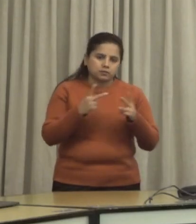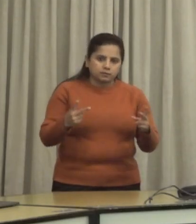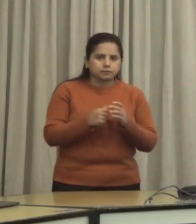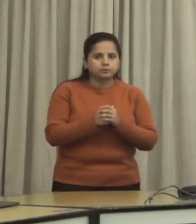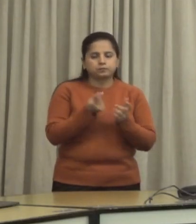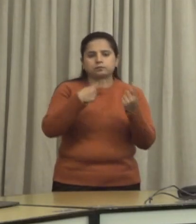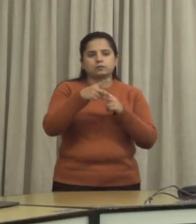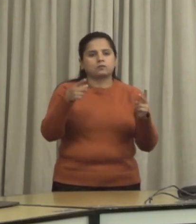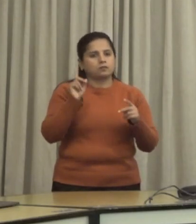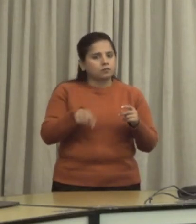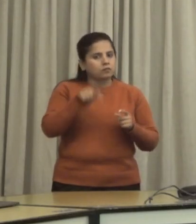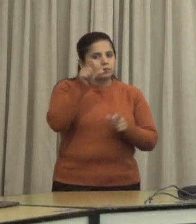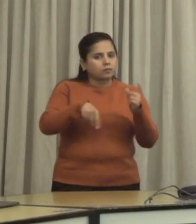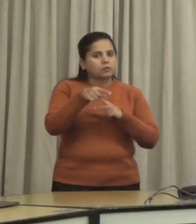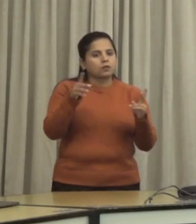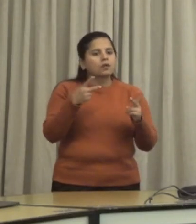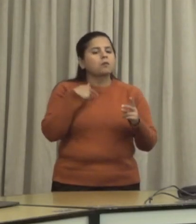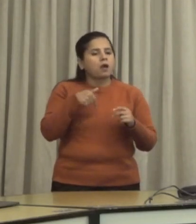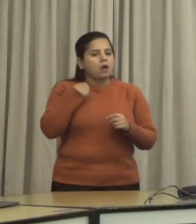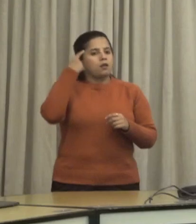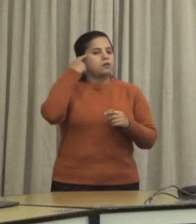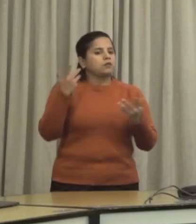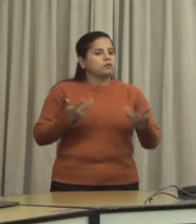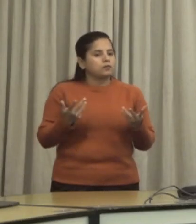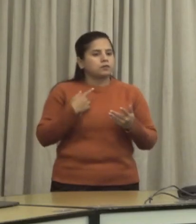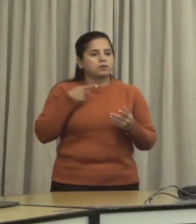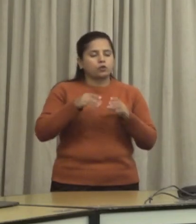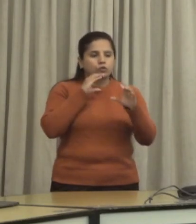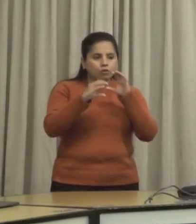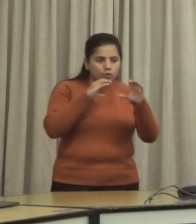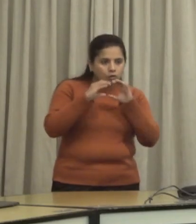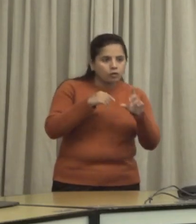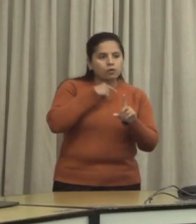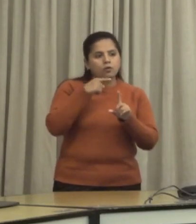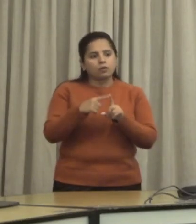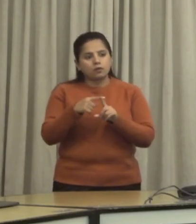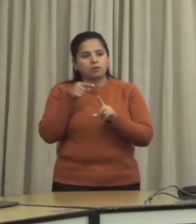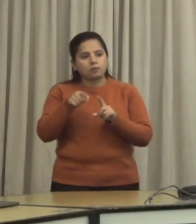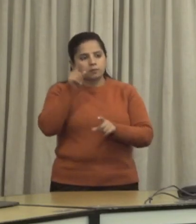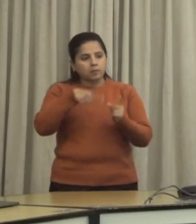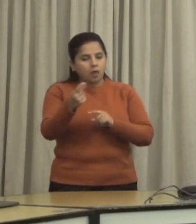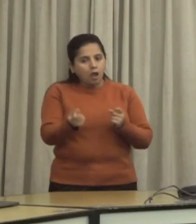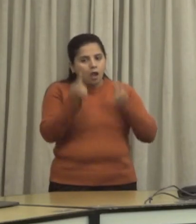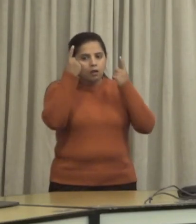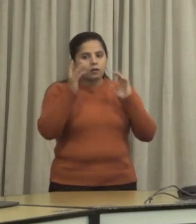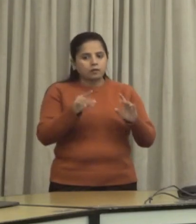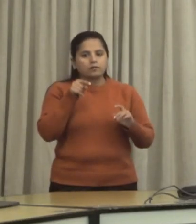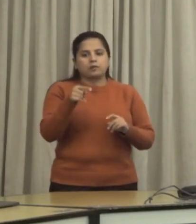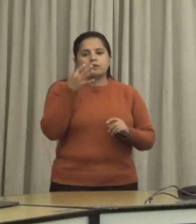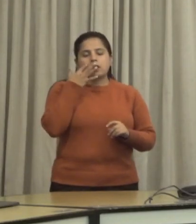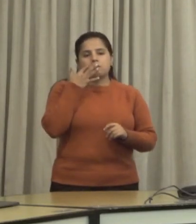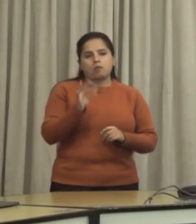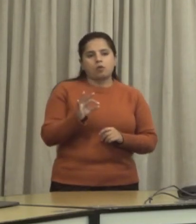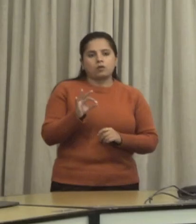we used to talk to the patient. So what I have realized, that communication and making the patient understand, it was the key of